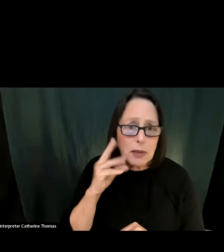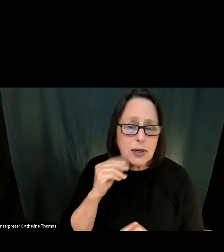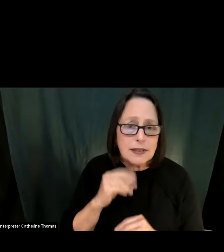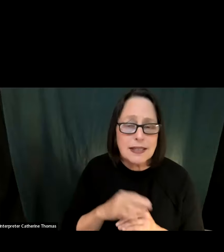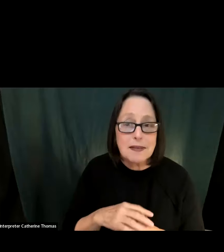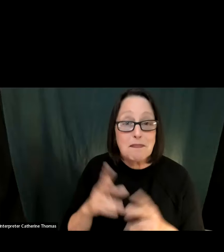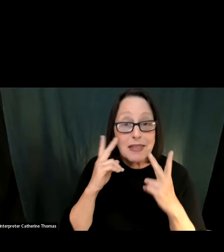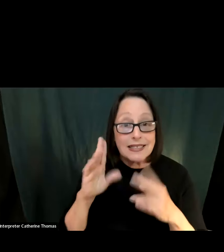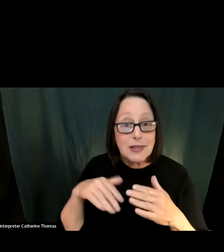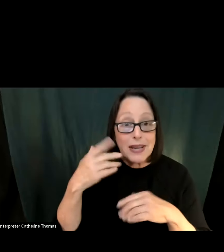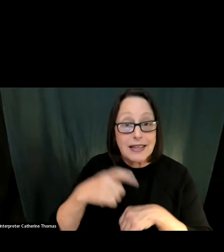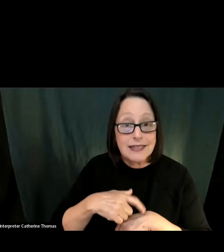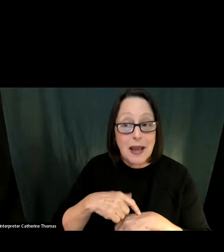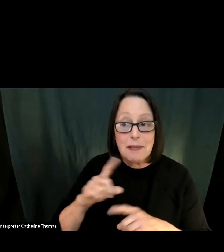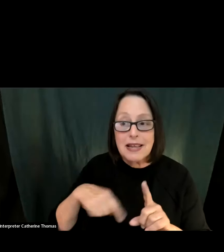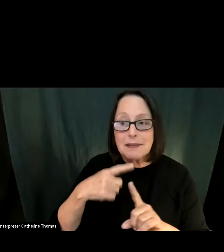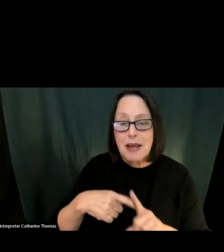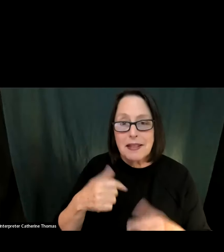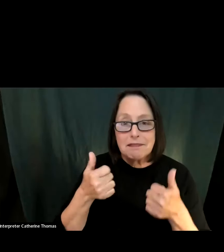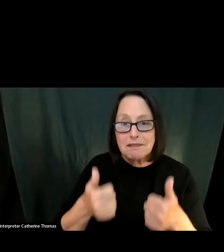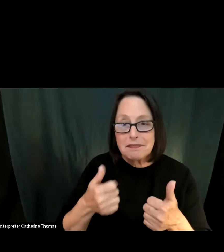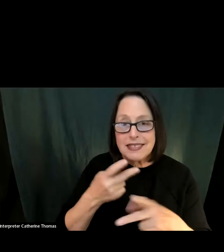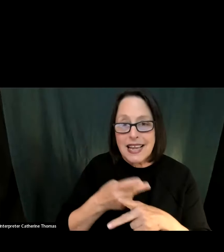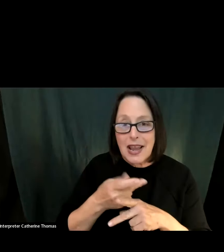We'll see you next time, next month. Take care, everybody.